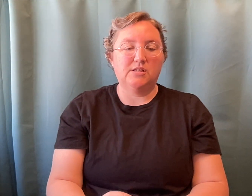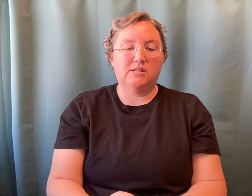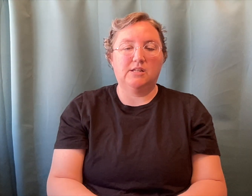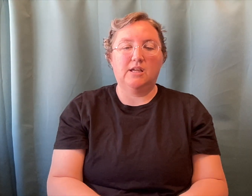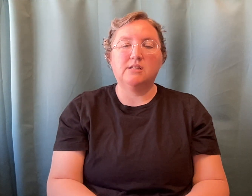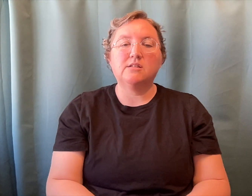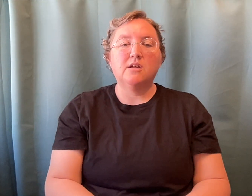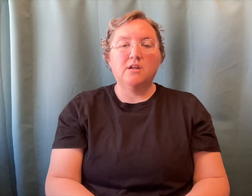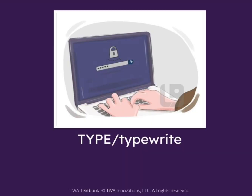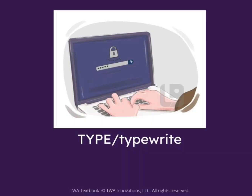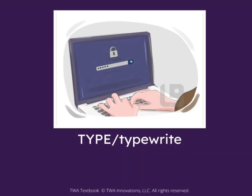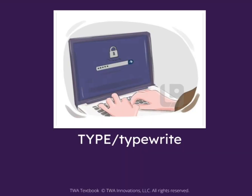in case.